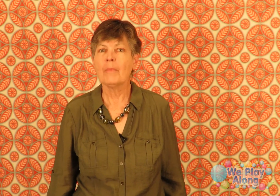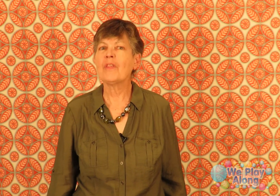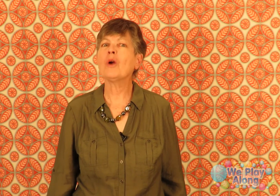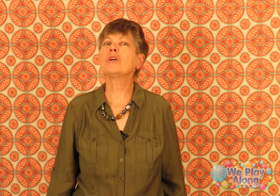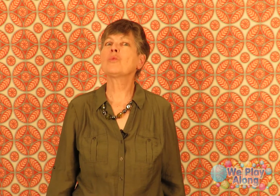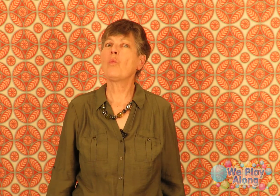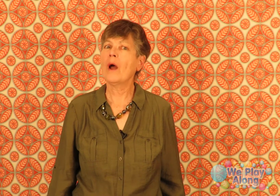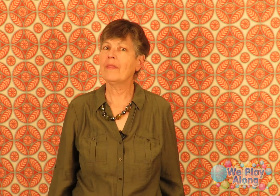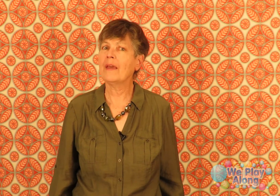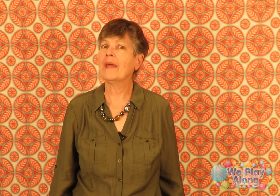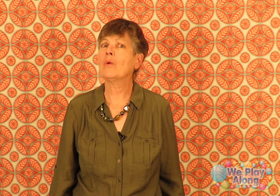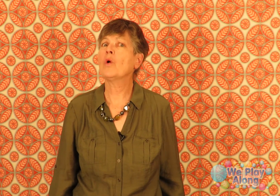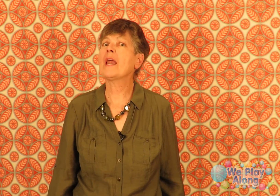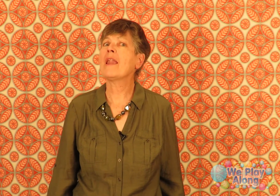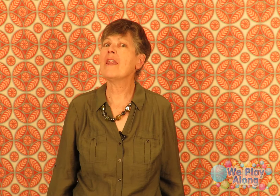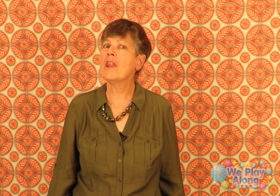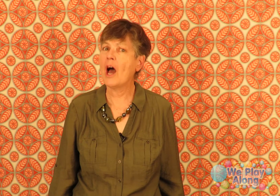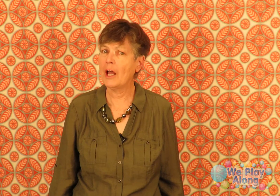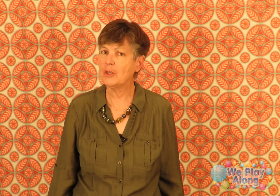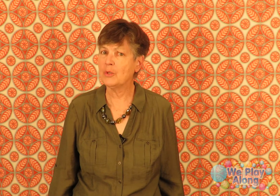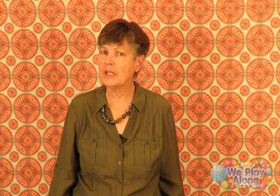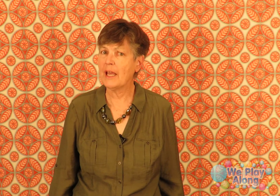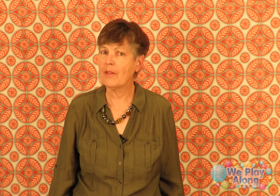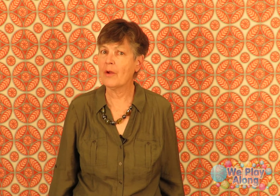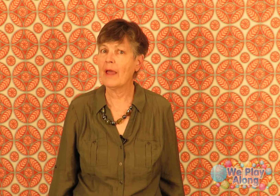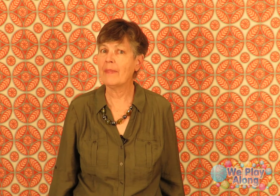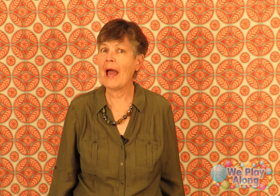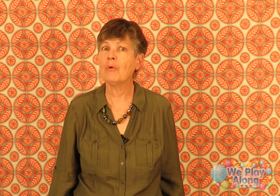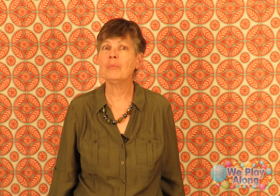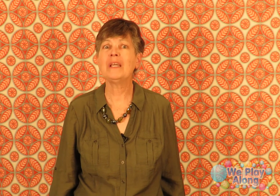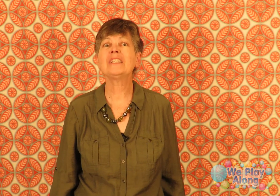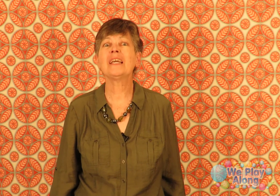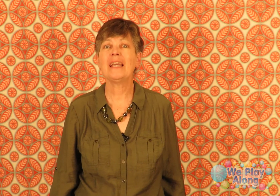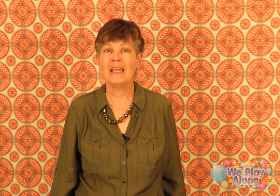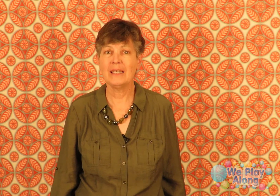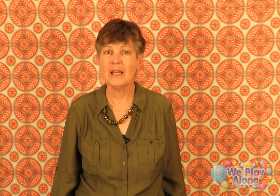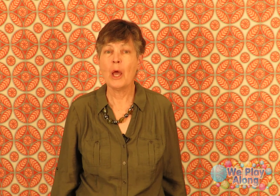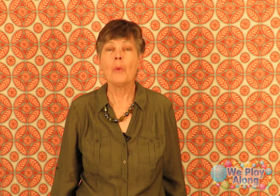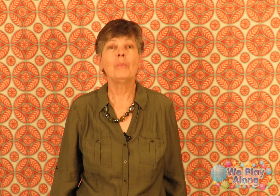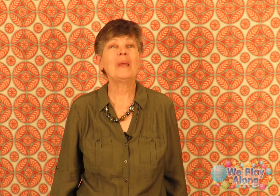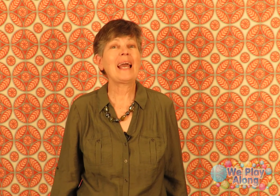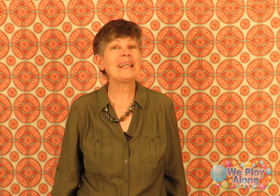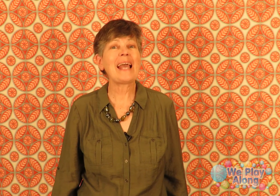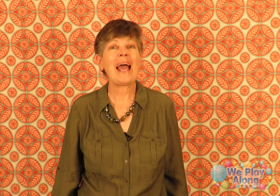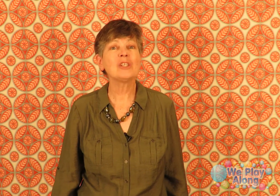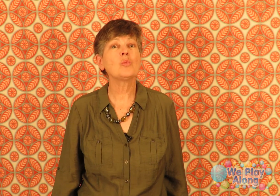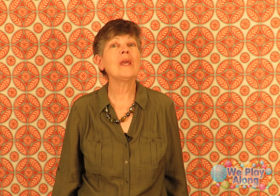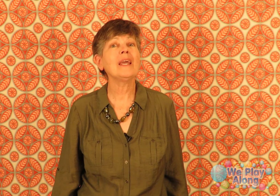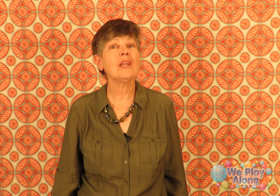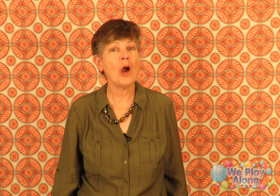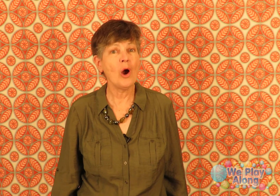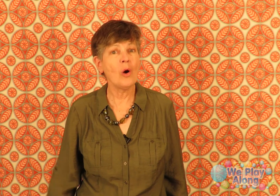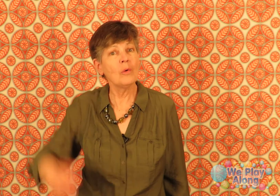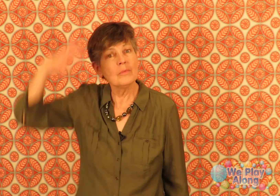there was one thing they would not do together, and that would be to eat. Because as we know,